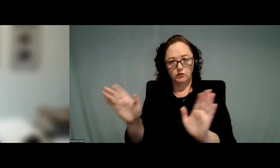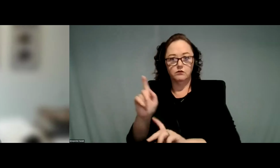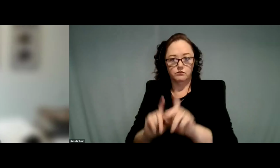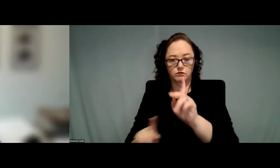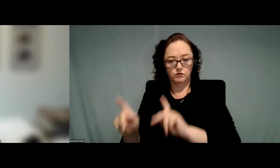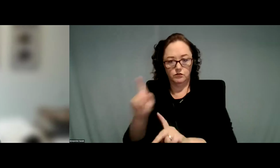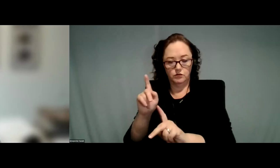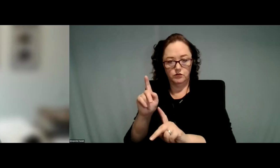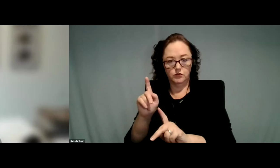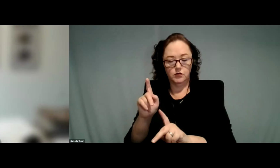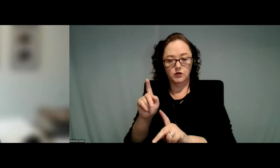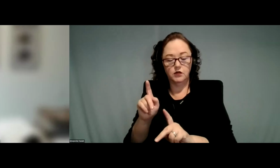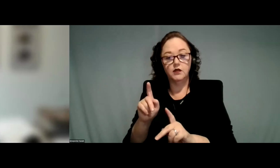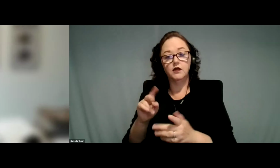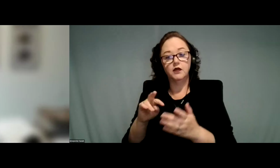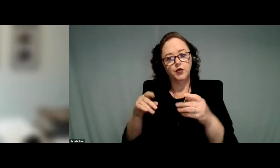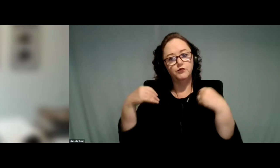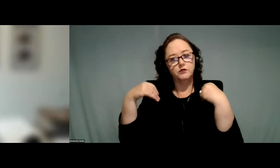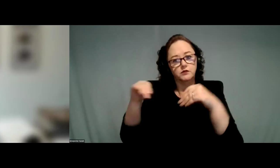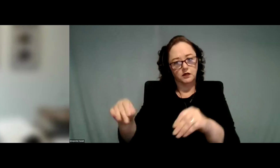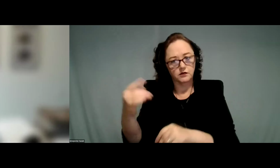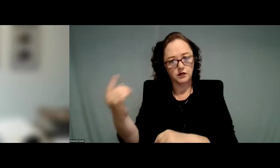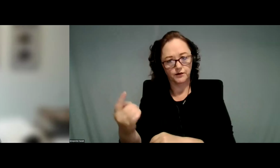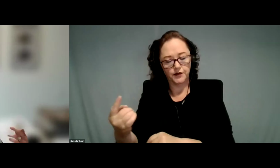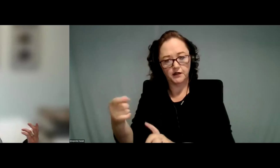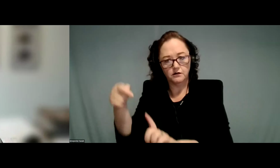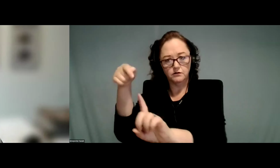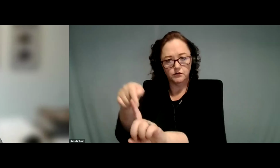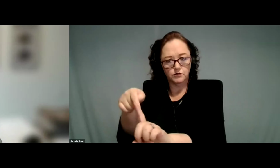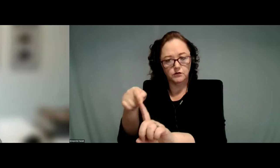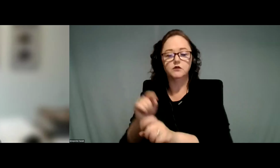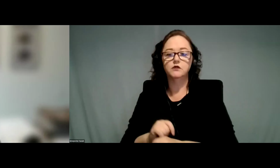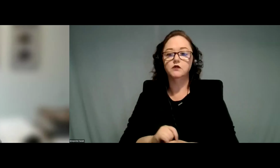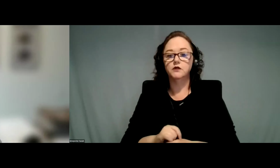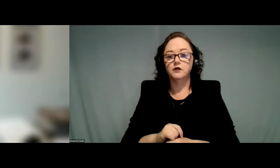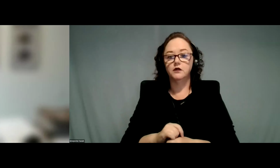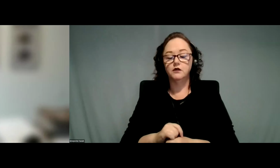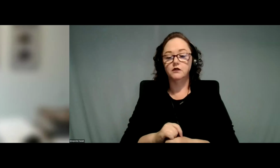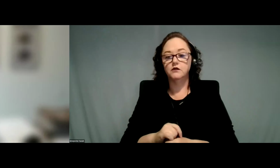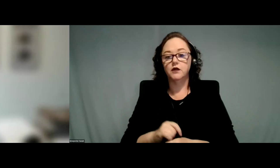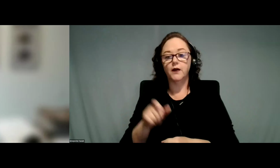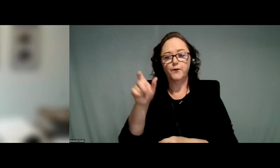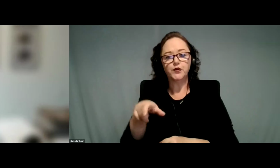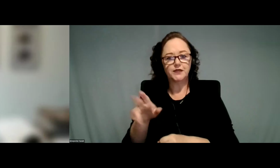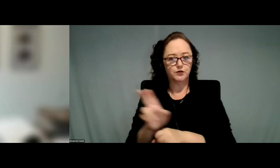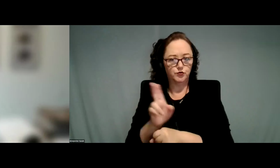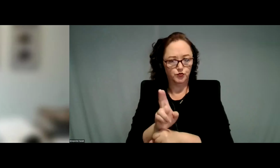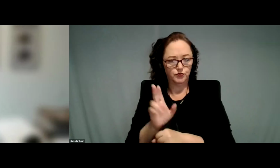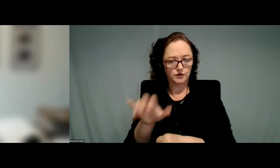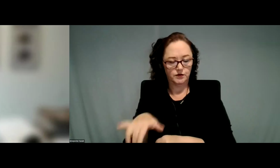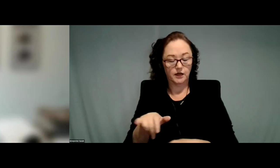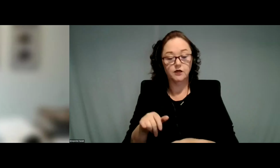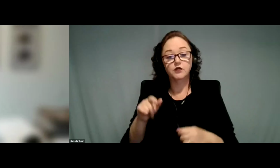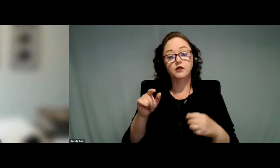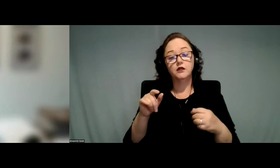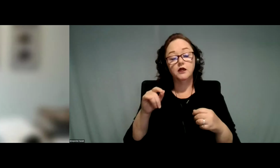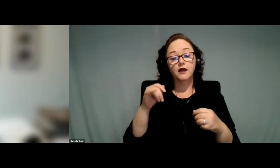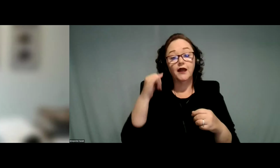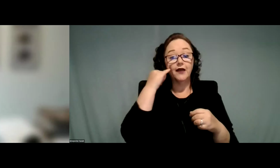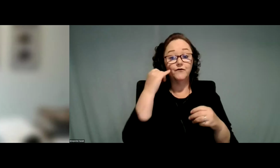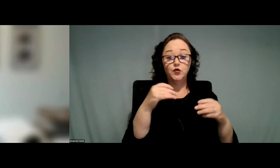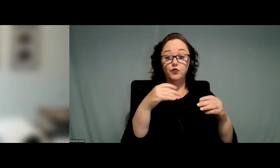end user, right? If what you're doing is buying goods and then selling them to somebody else